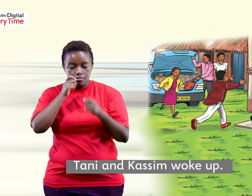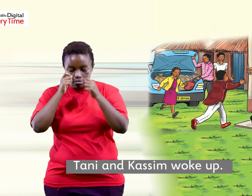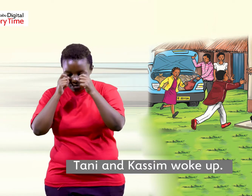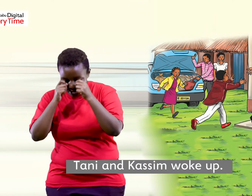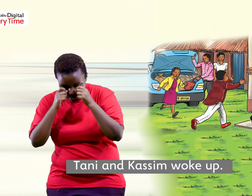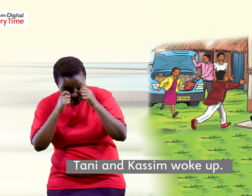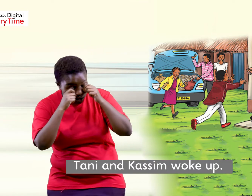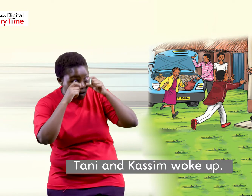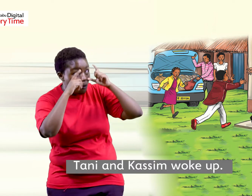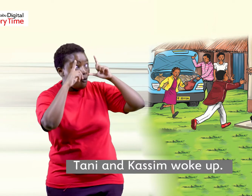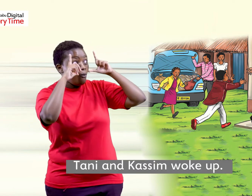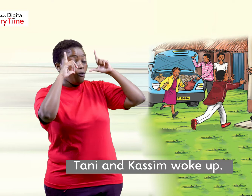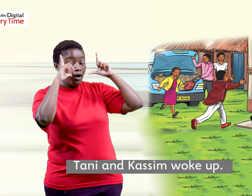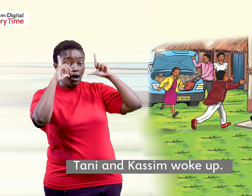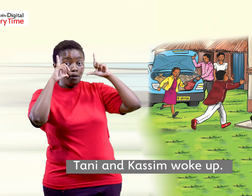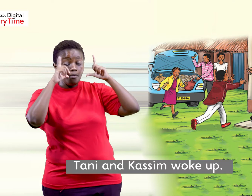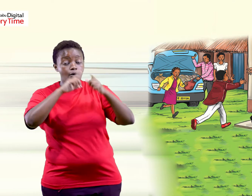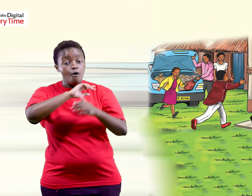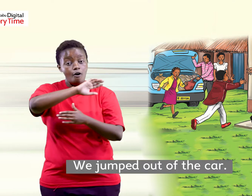Tani and Kasim woke up.